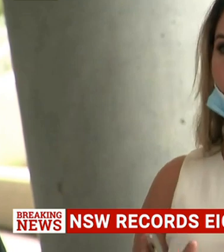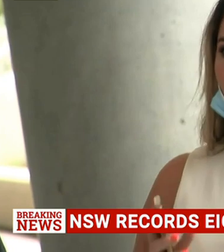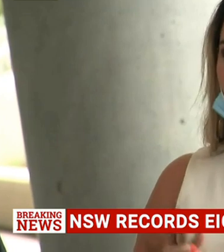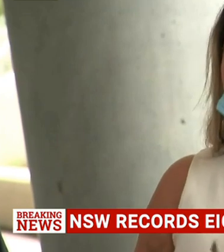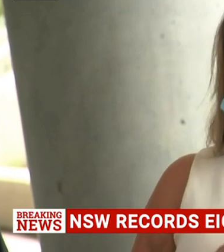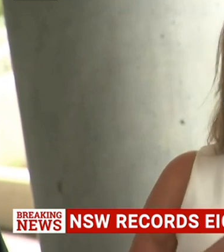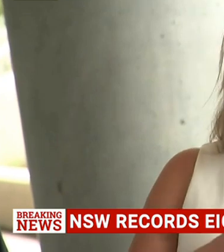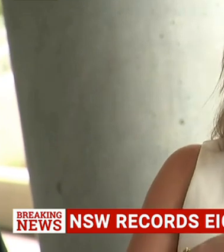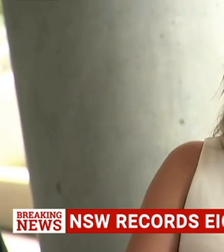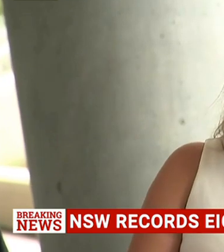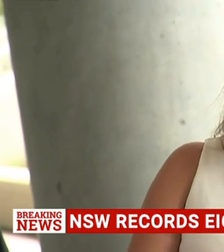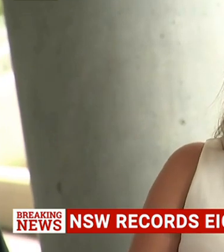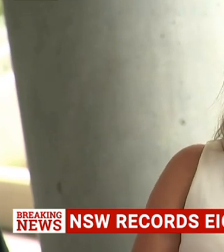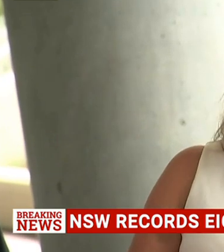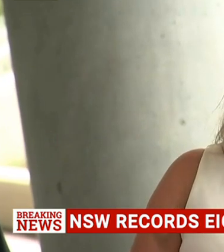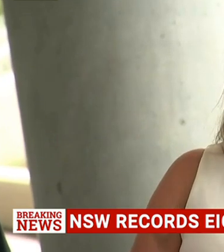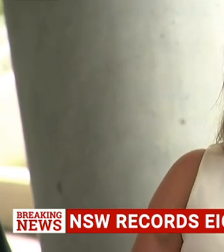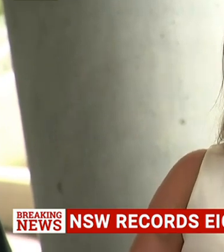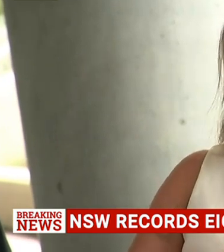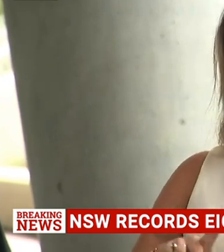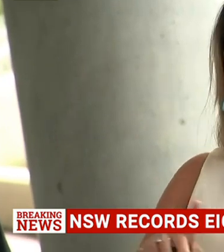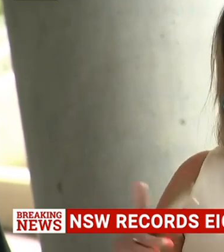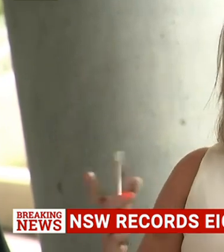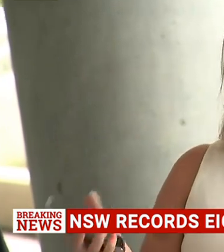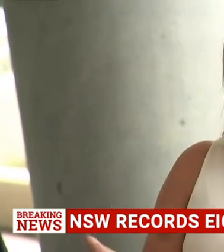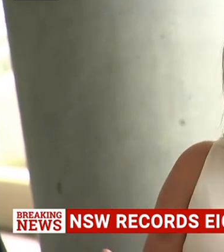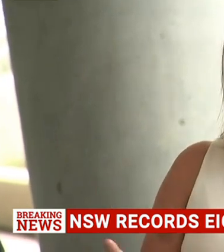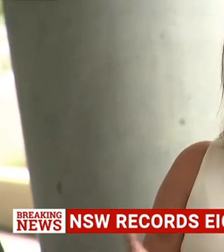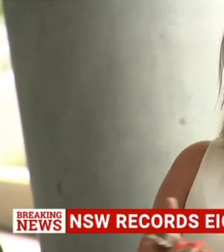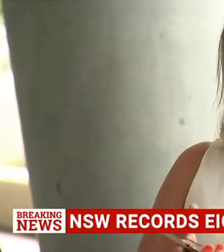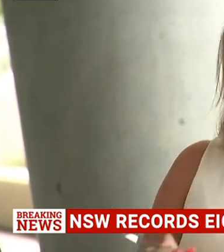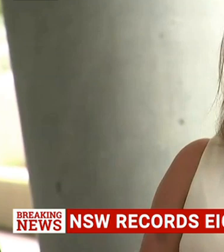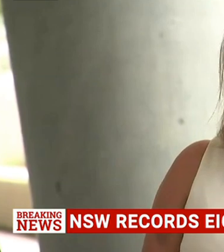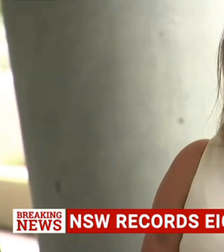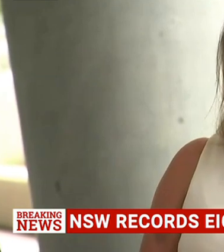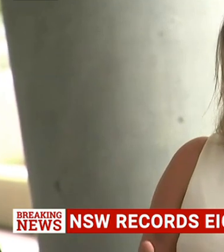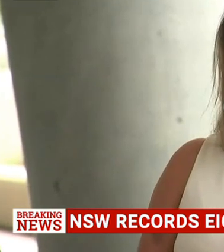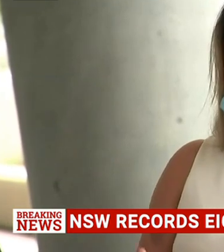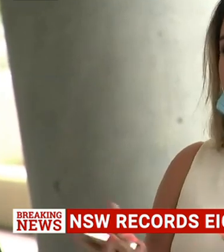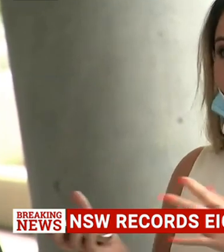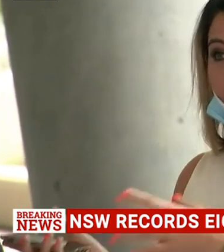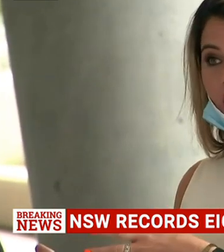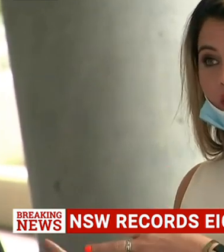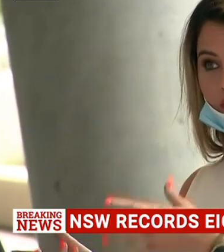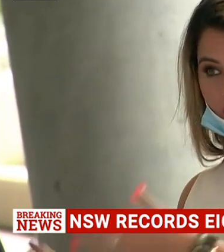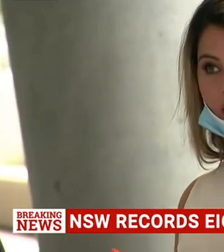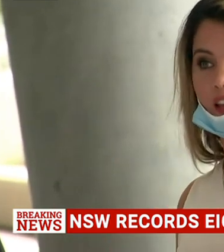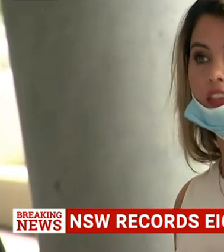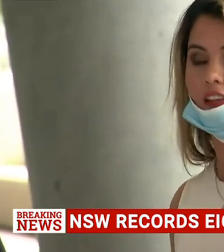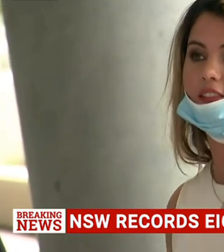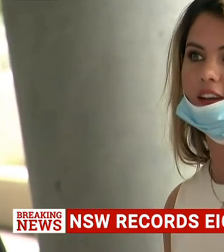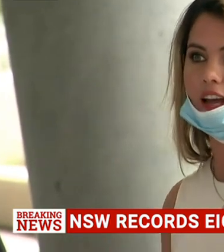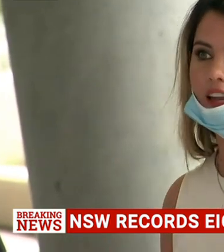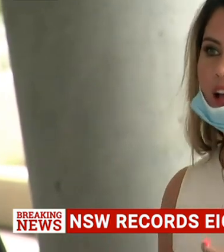from a hotel quarantine. We had the housekeeper at the Novotel Ibis. We've potentially had this lady who's come back from the United States, and now this